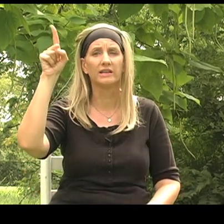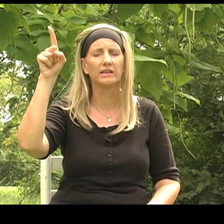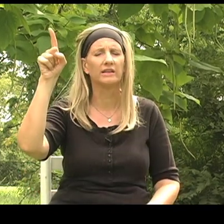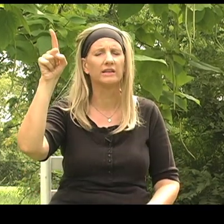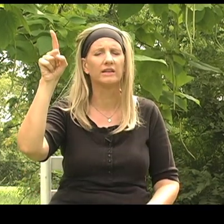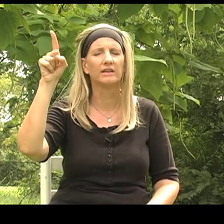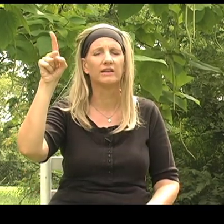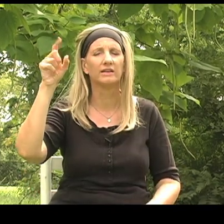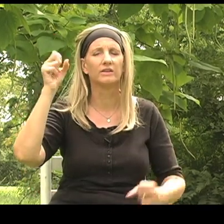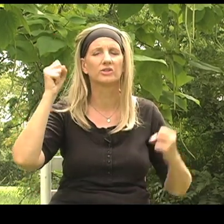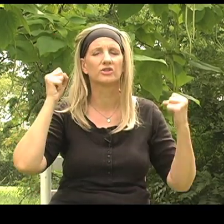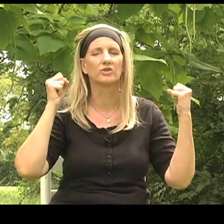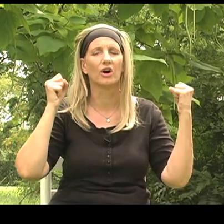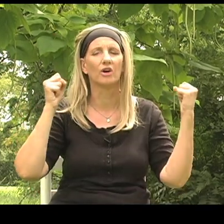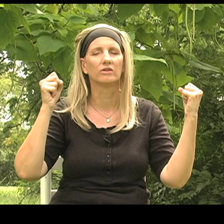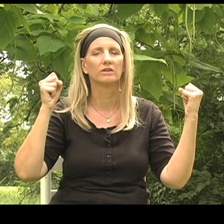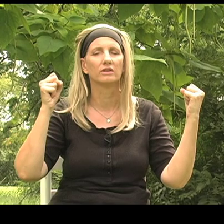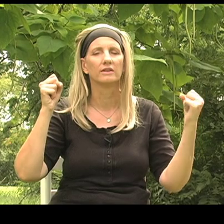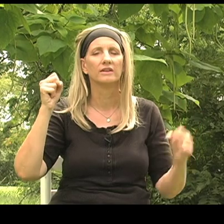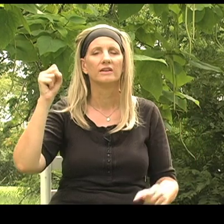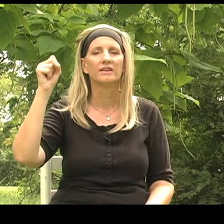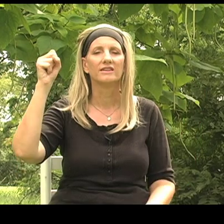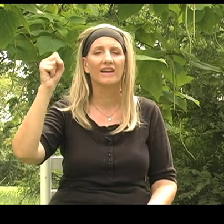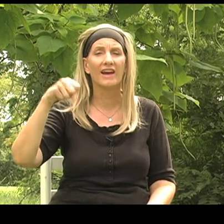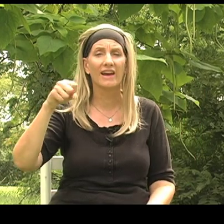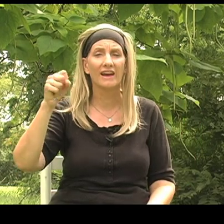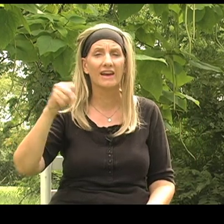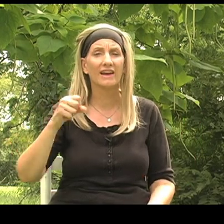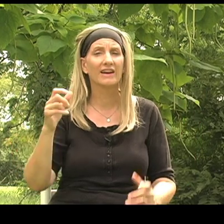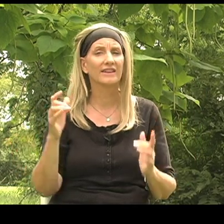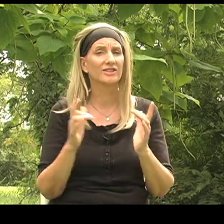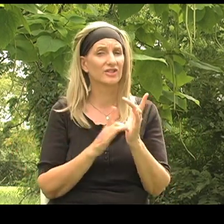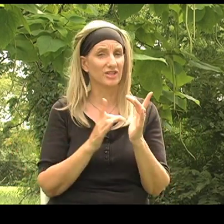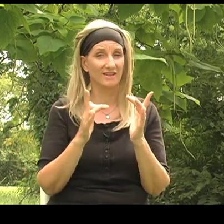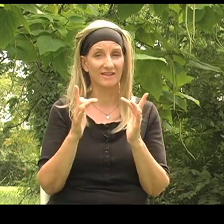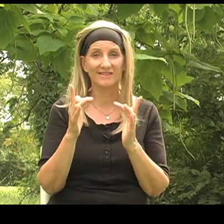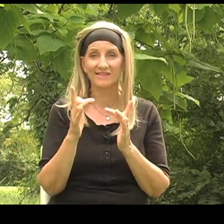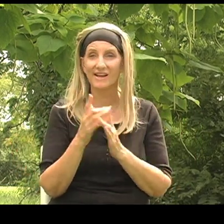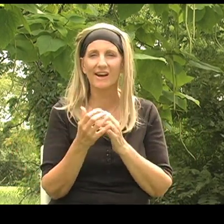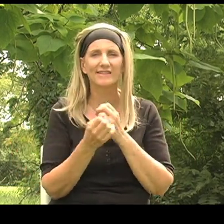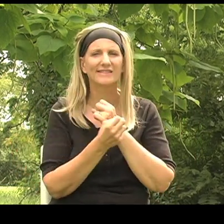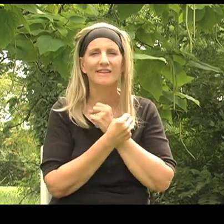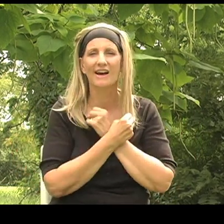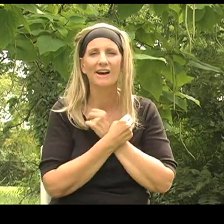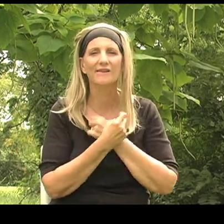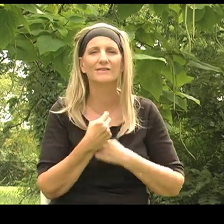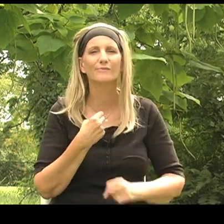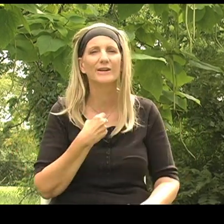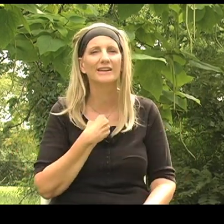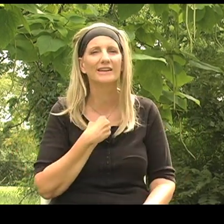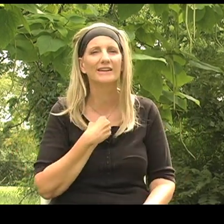He is strong. Yes, Jesus Jesus loves me.